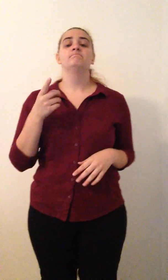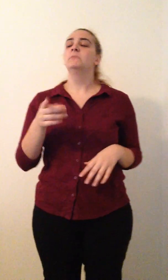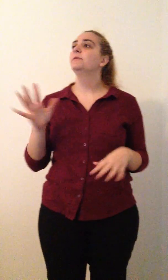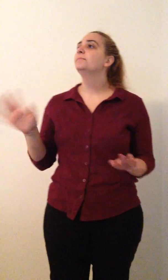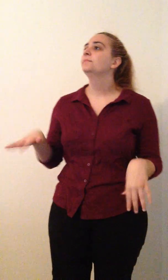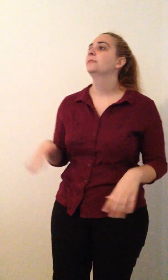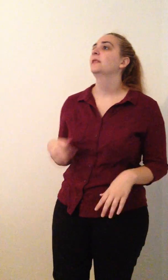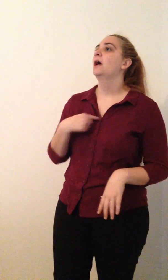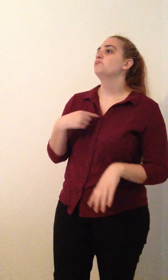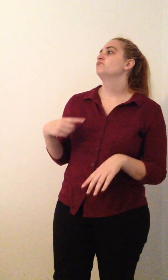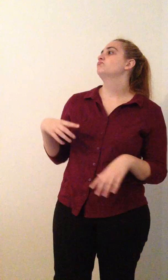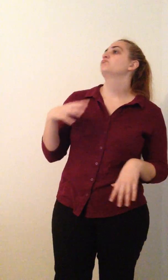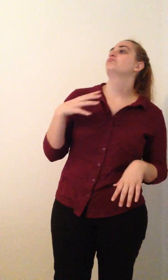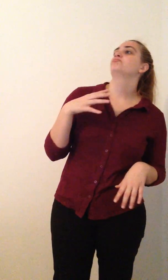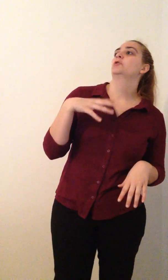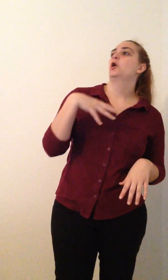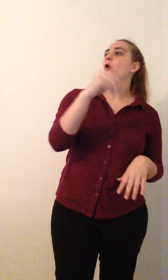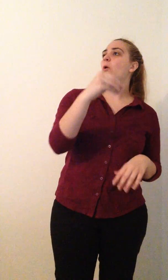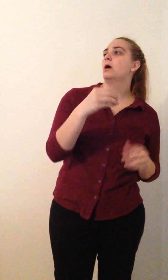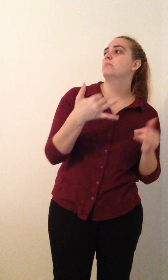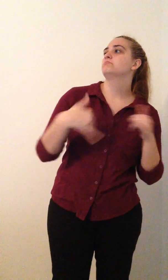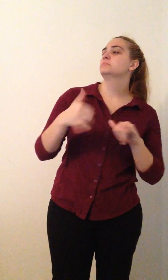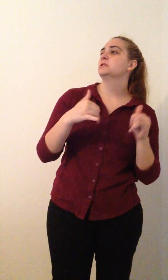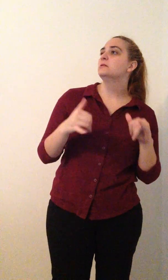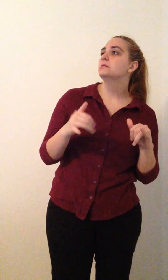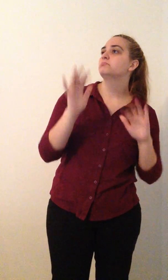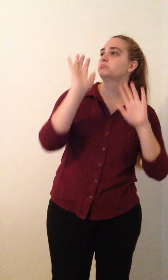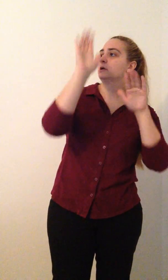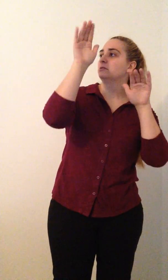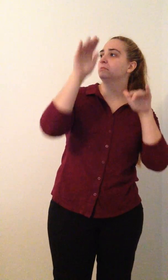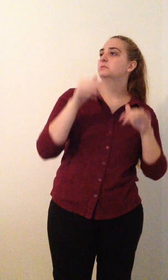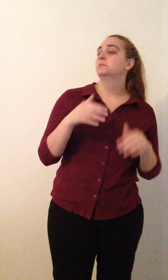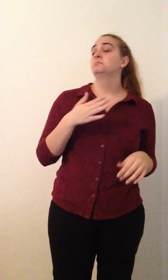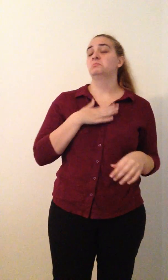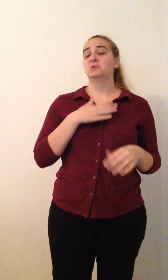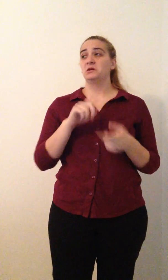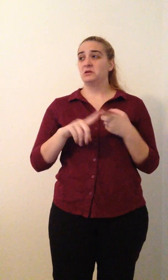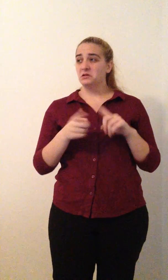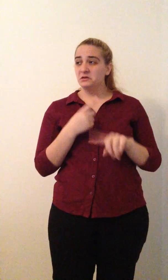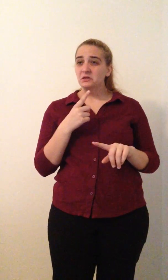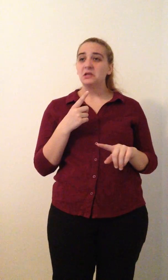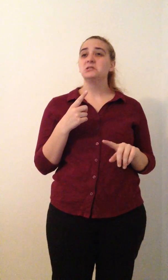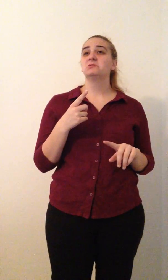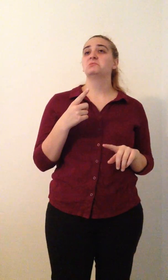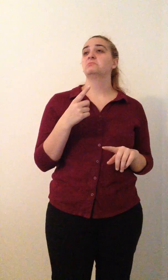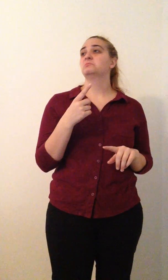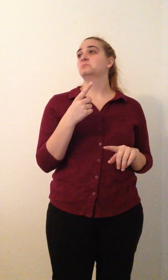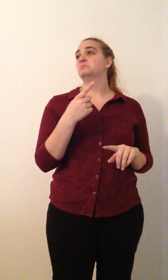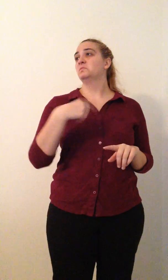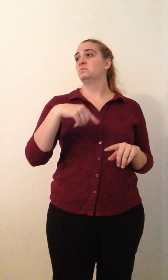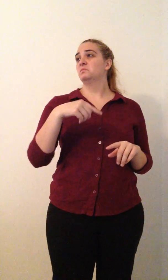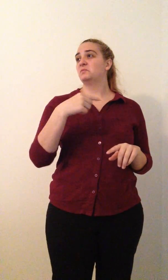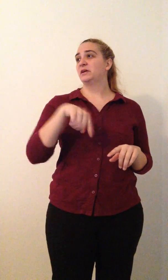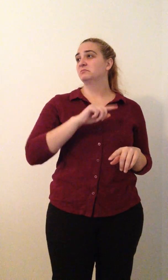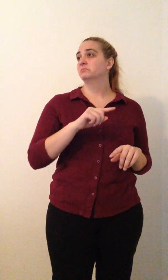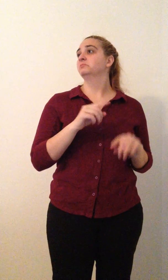go out, to dinner with drinks with my buddies, or I want to go to a movie with my friend, and they just are constantly freaking